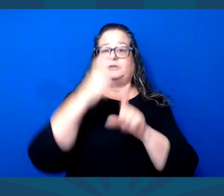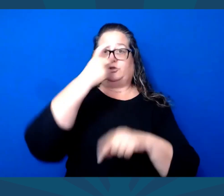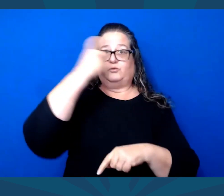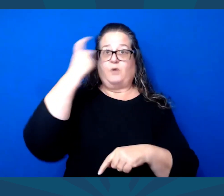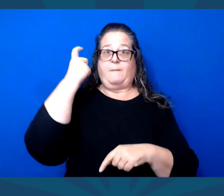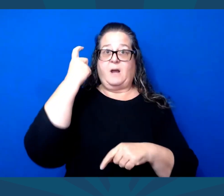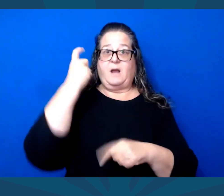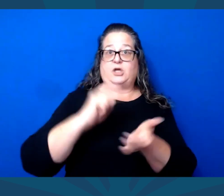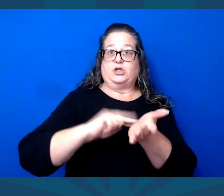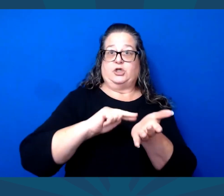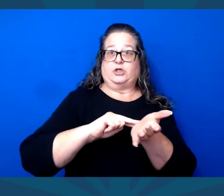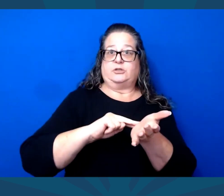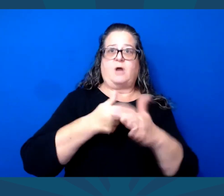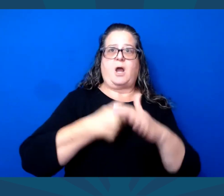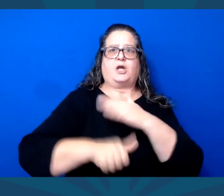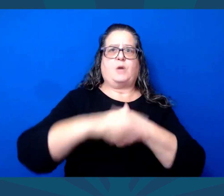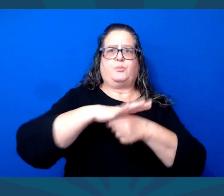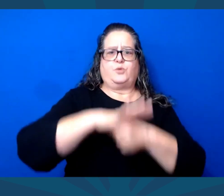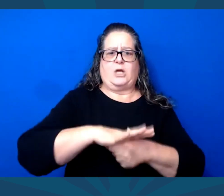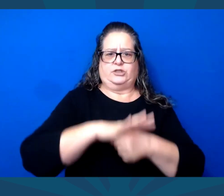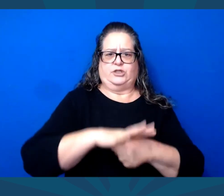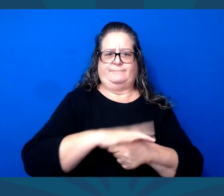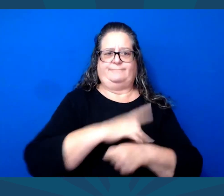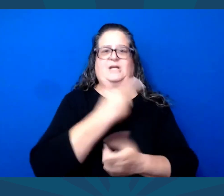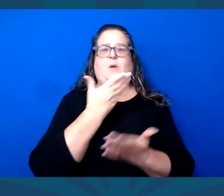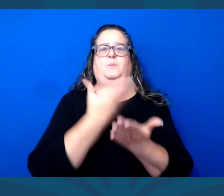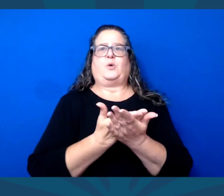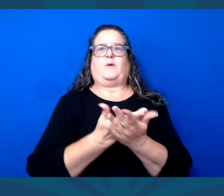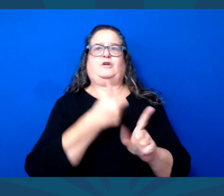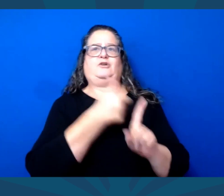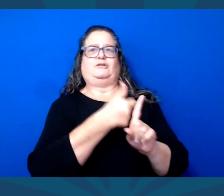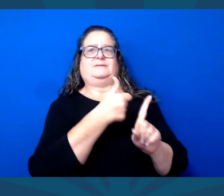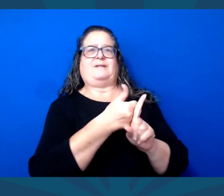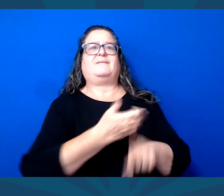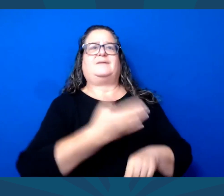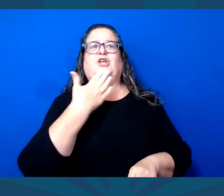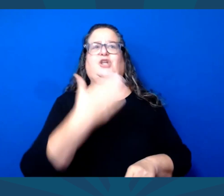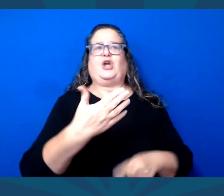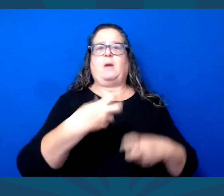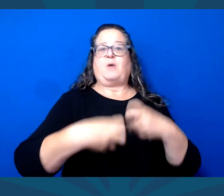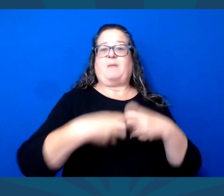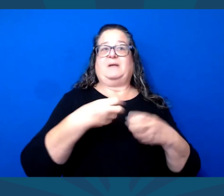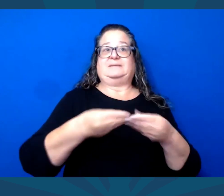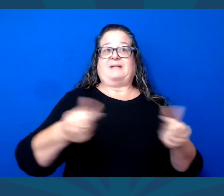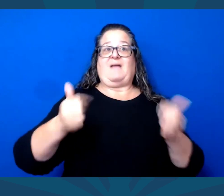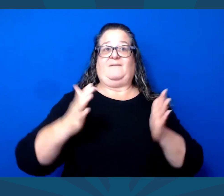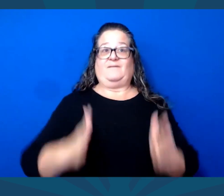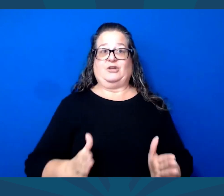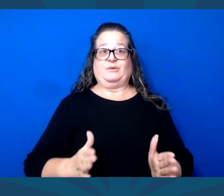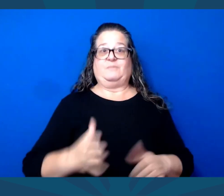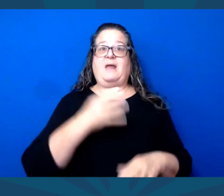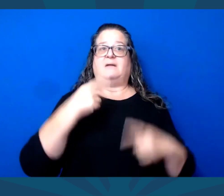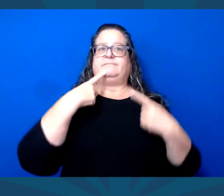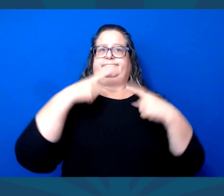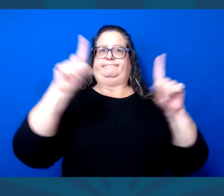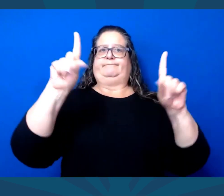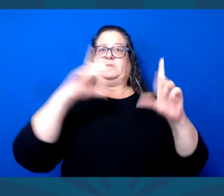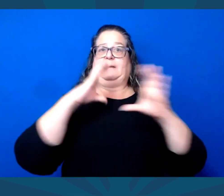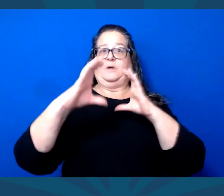embraces the fact that with a staunch commitment to family and community, I can make a positive impact on the future.